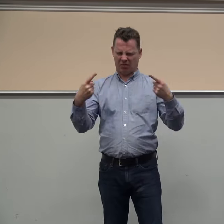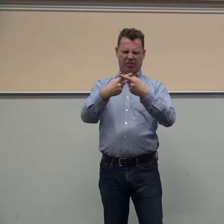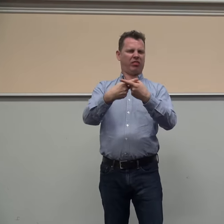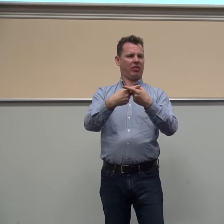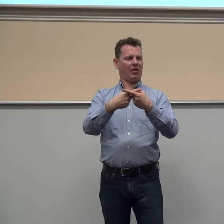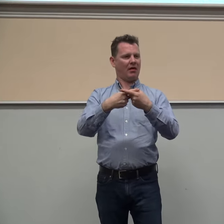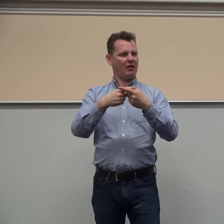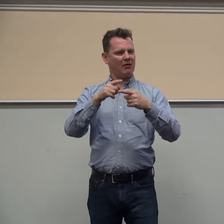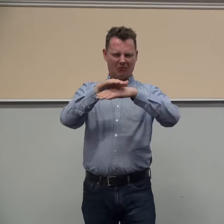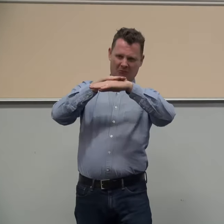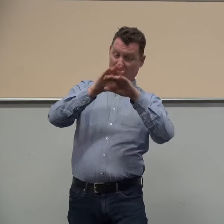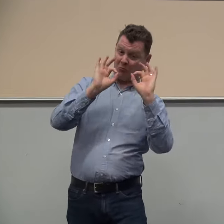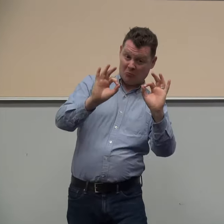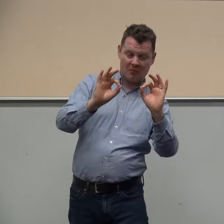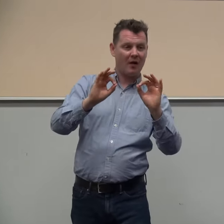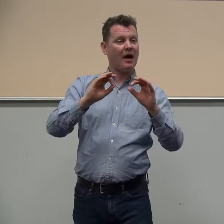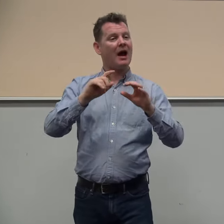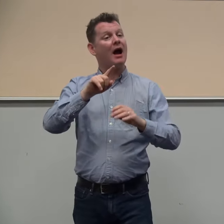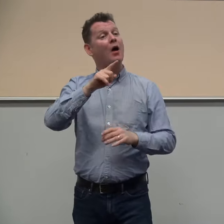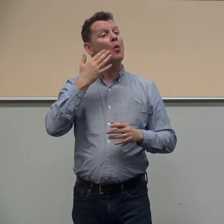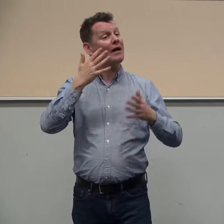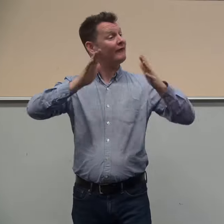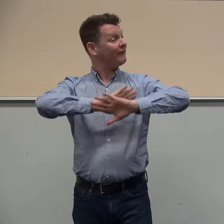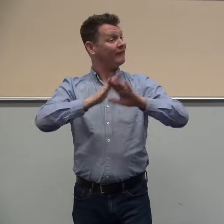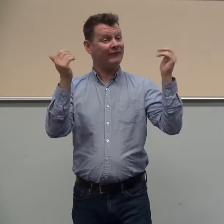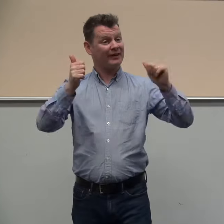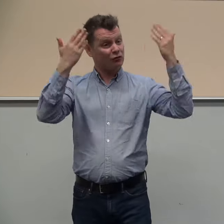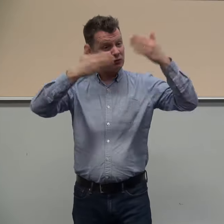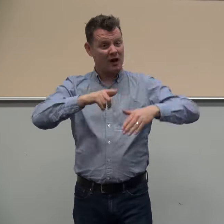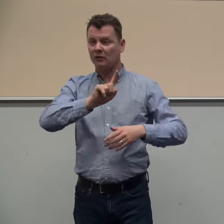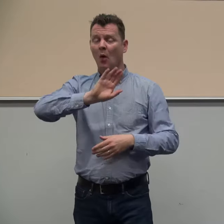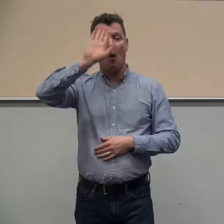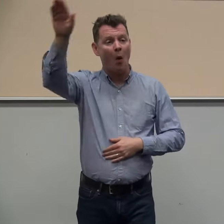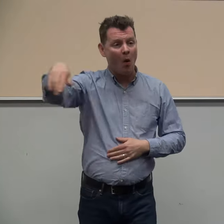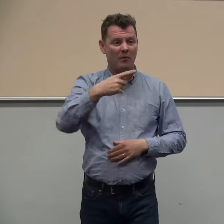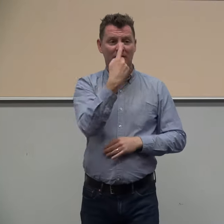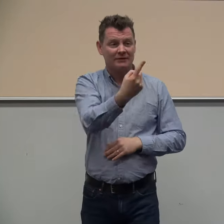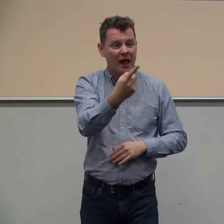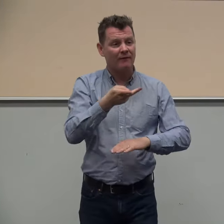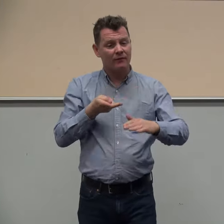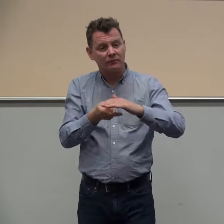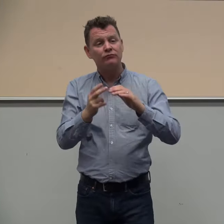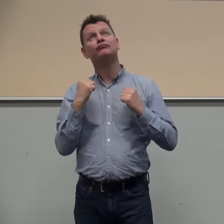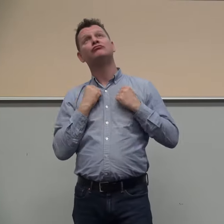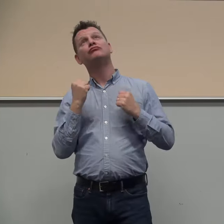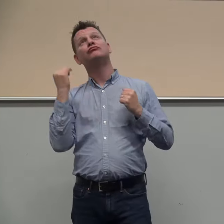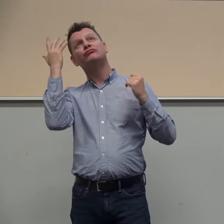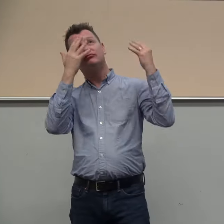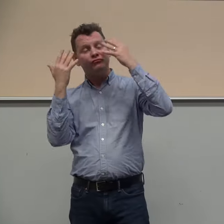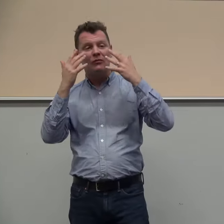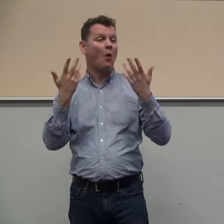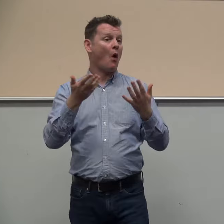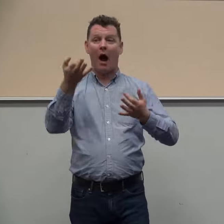on a superficial level. And then after the performance, either by yourself or by talking to other people, or hopefully tonight by